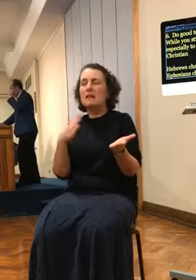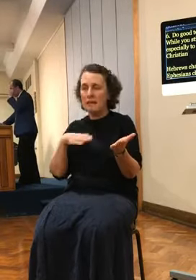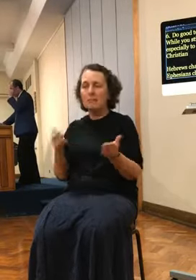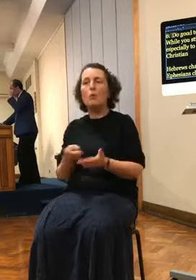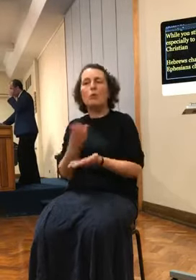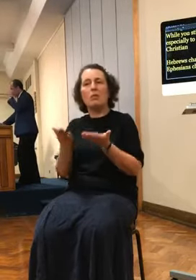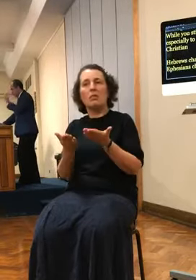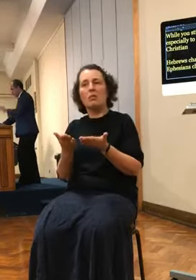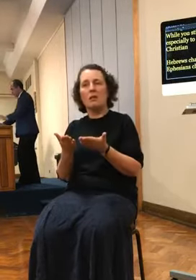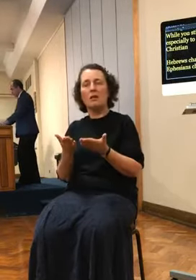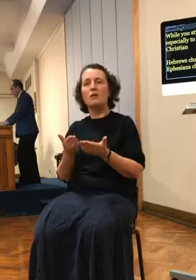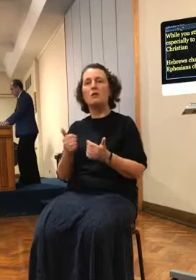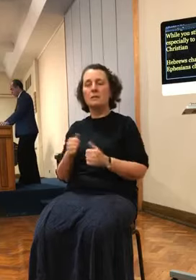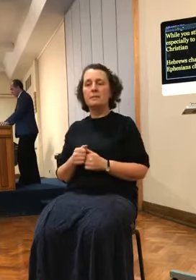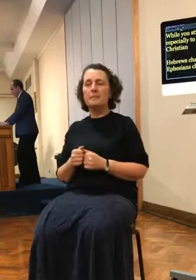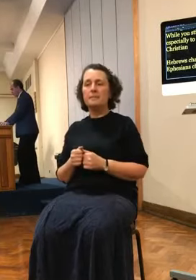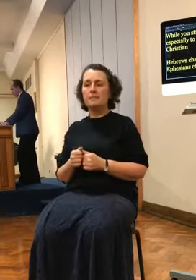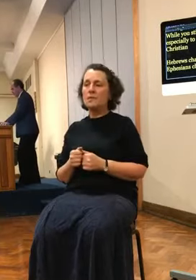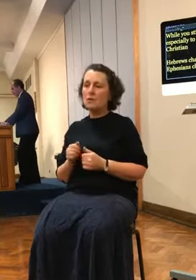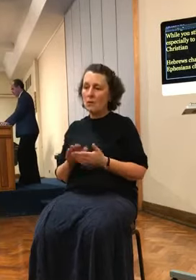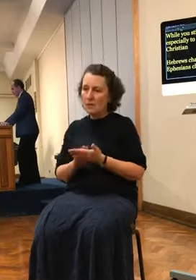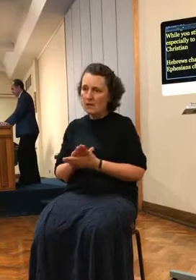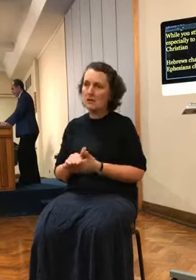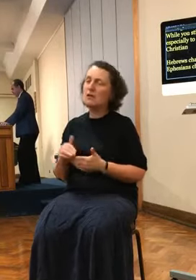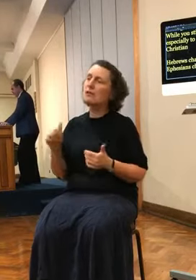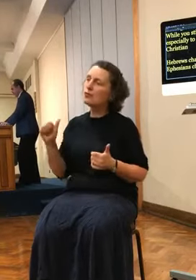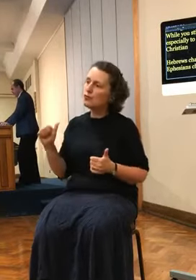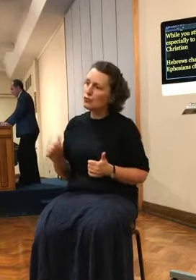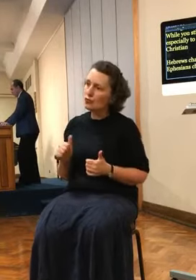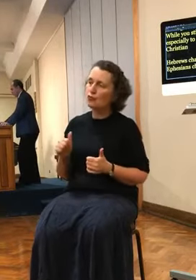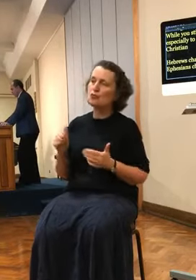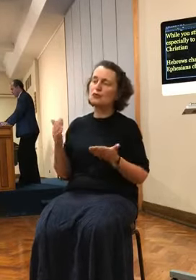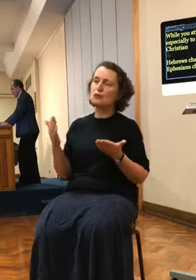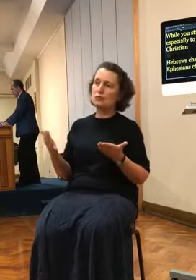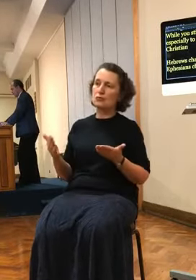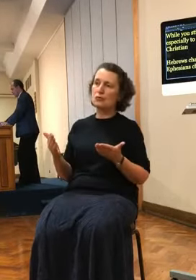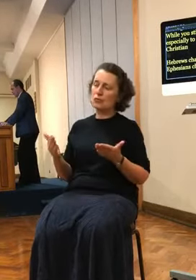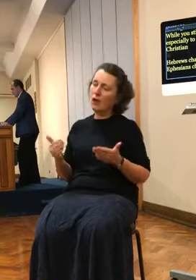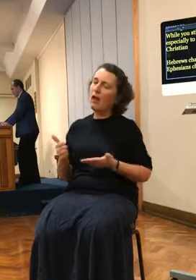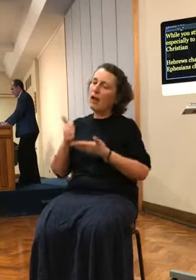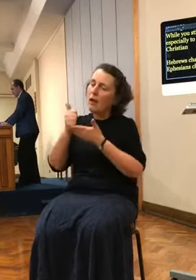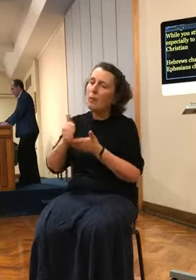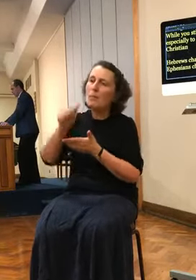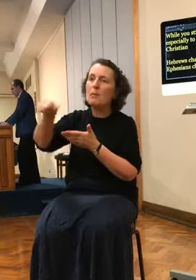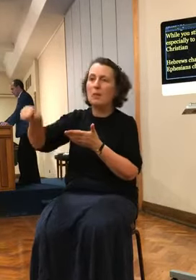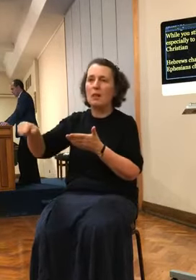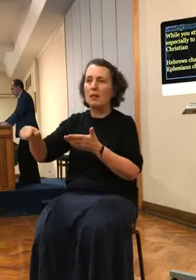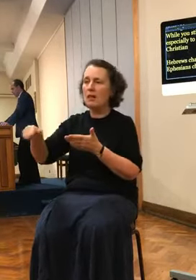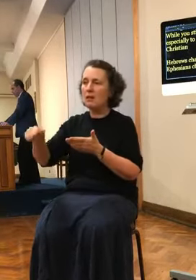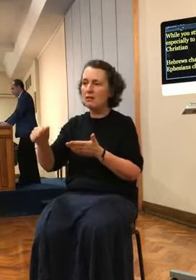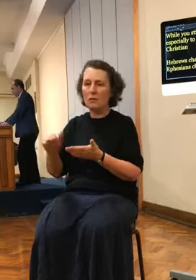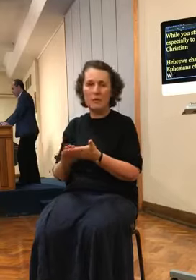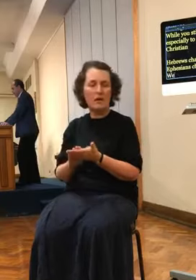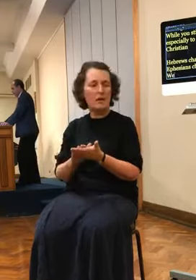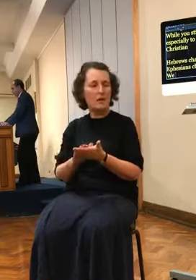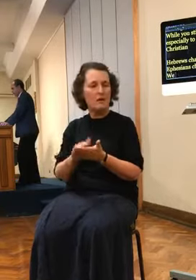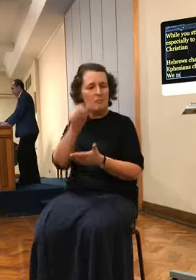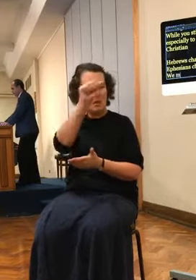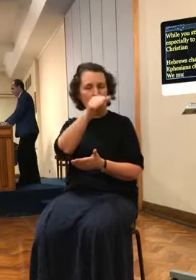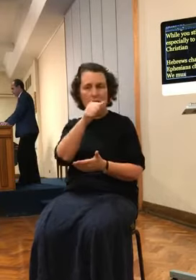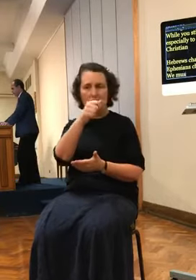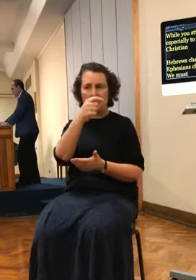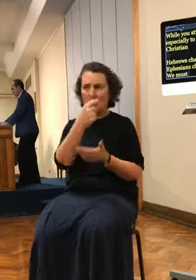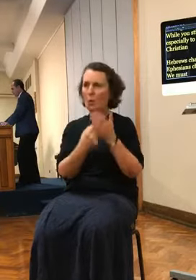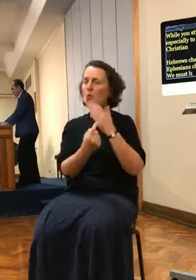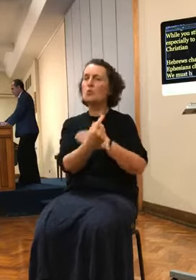how to do good to other people. Befriend the lonely and those who are at the fringe in the church. Someone may need